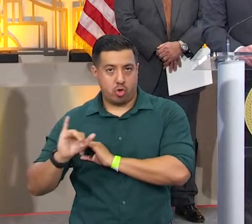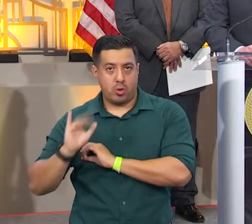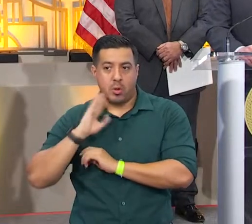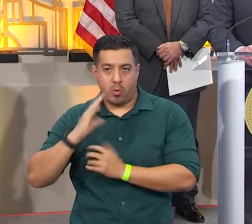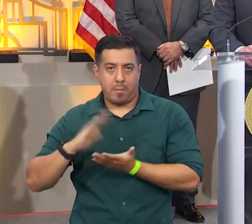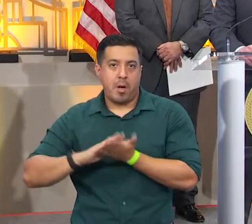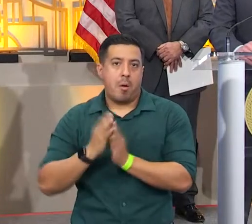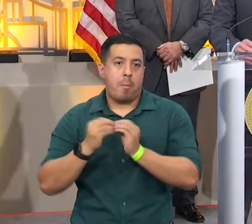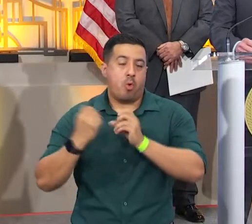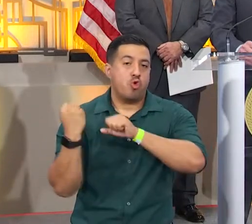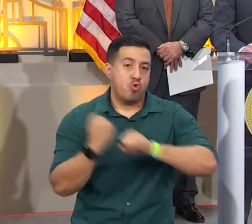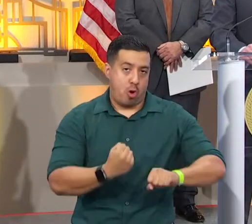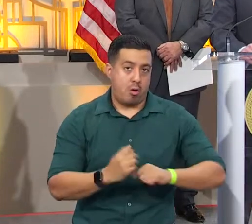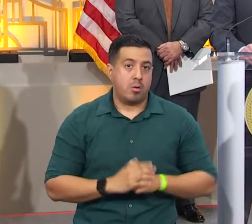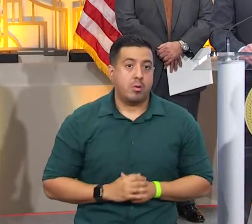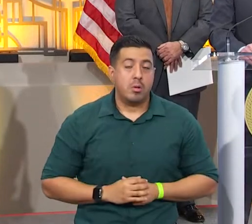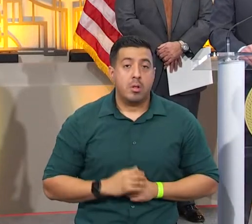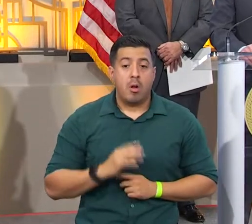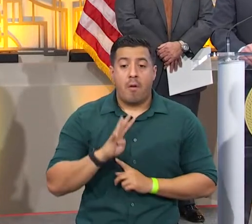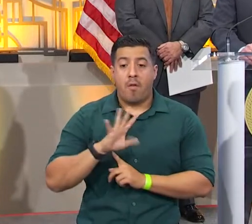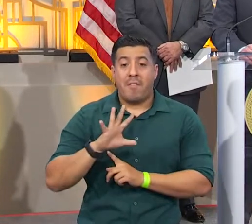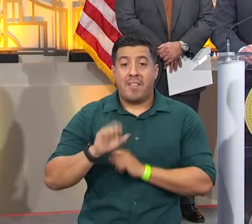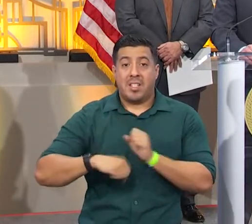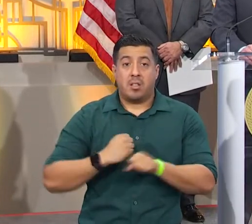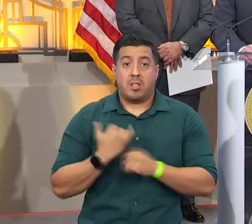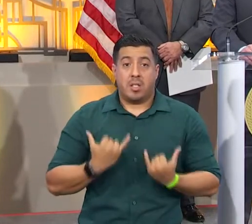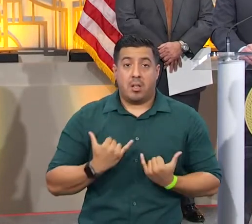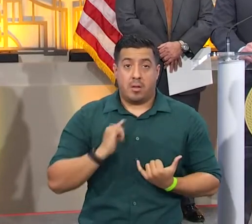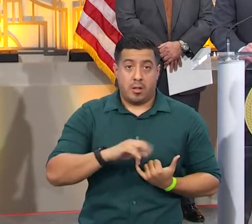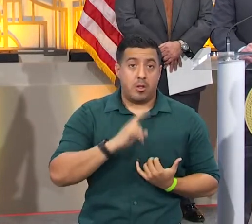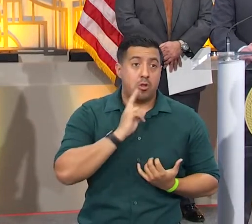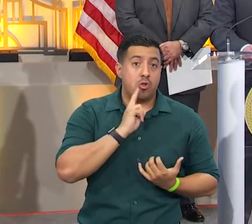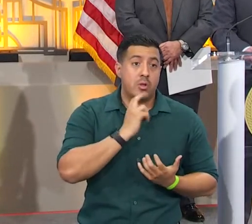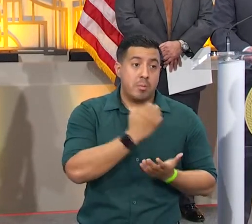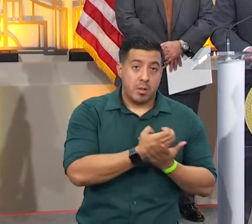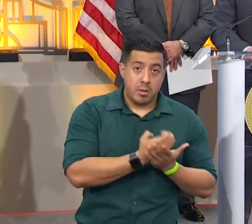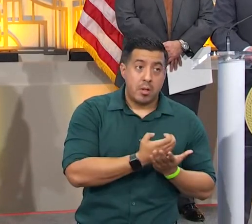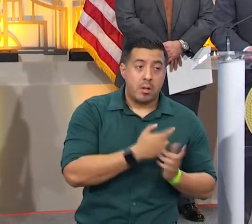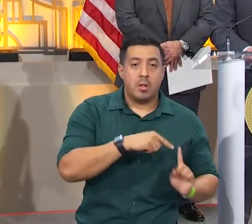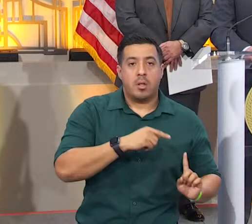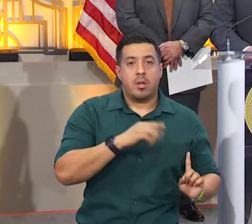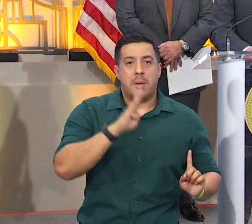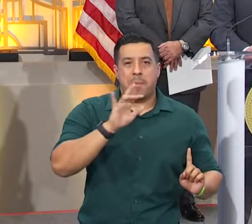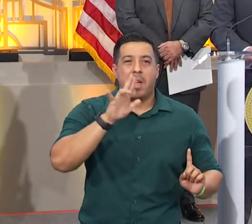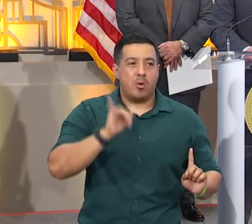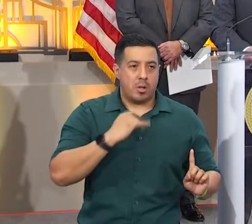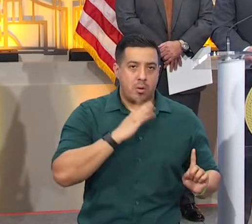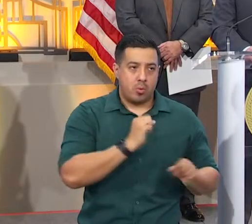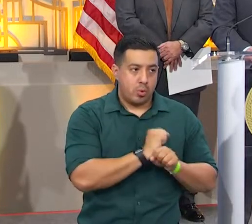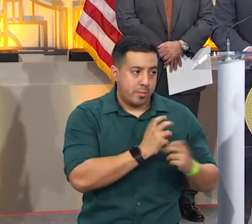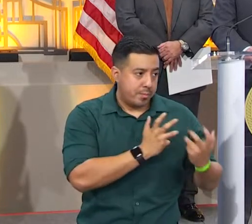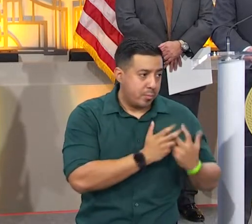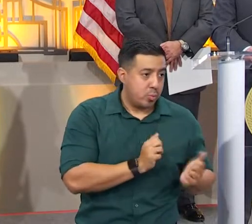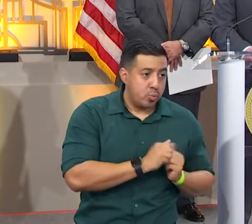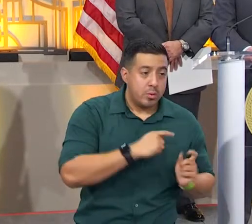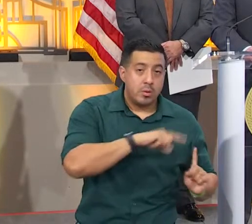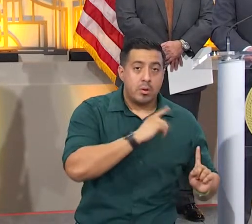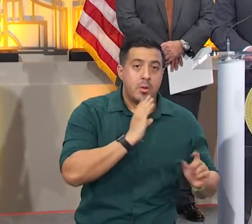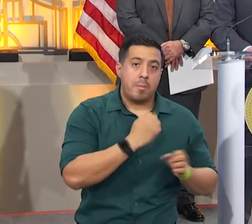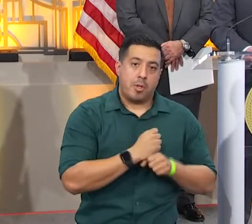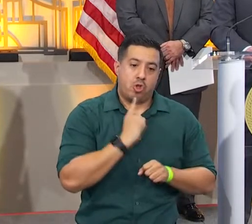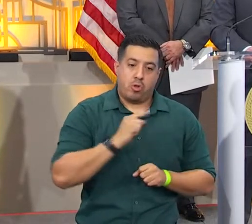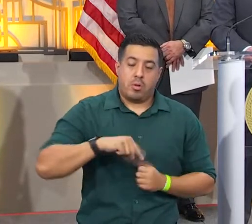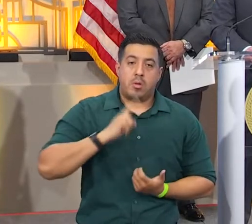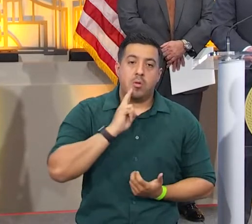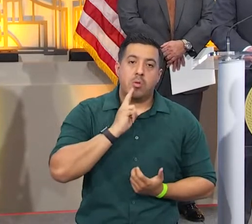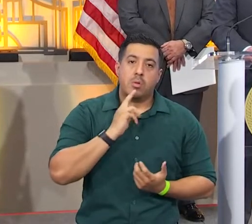only get stronger. For 45 years now, the Barry Houston Economic Partnership has worked very closely with the aerospace community in Houston to help the very